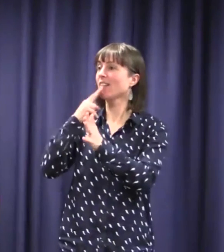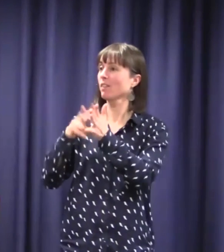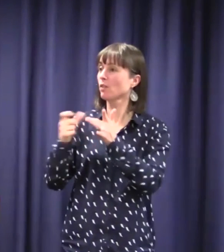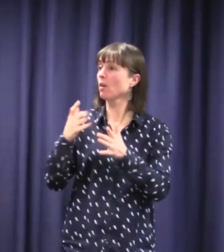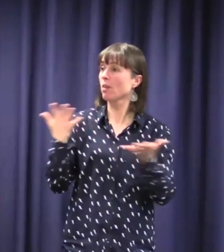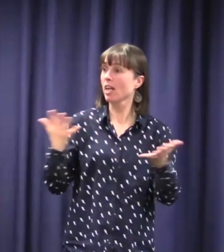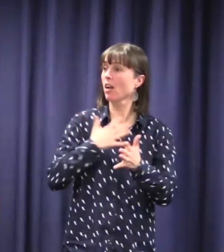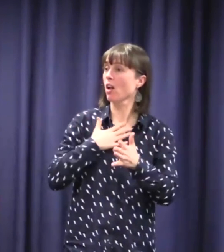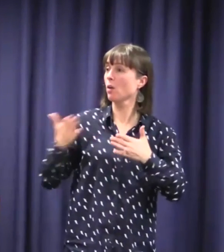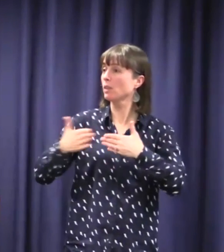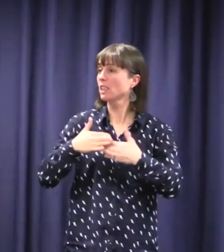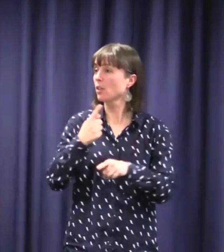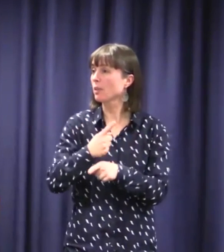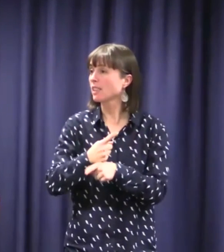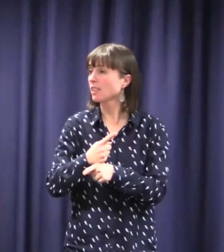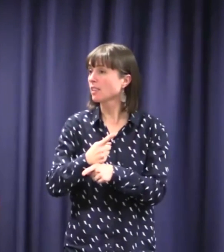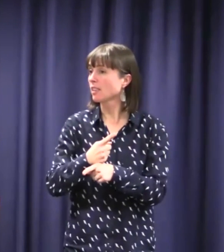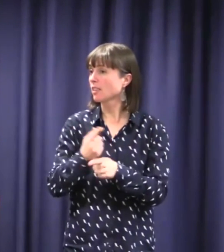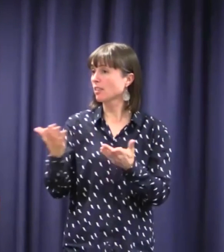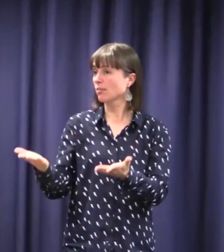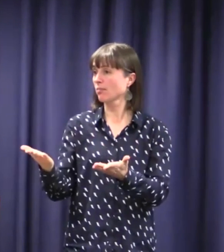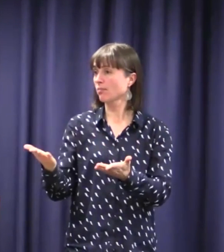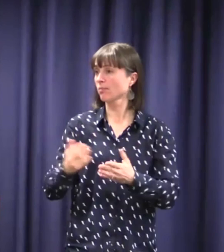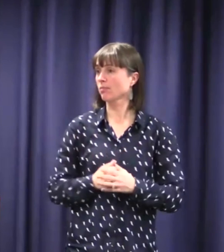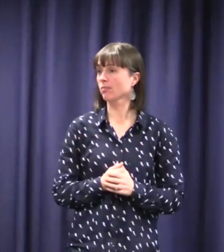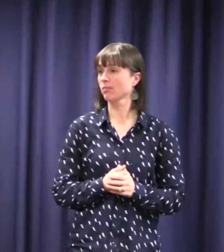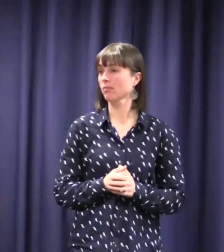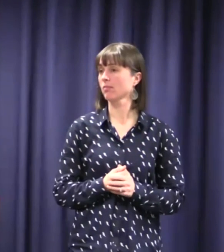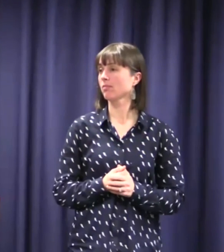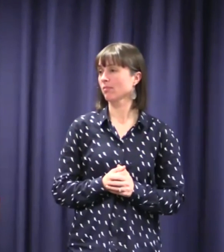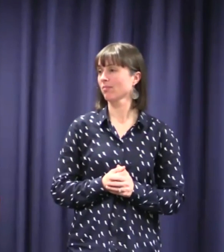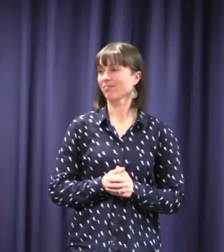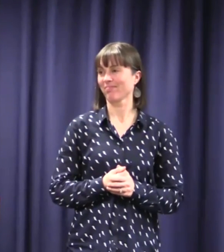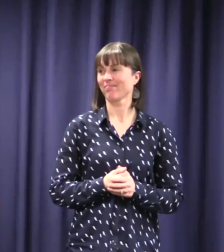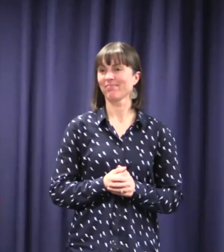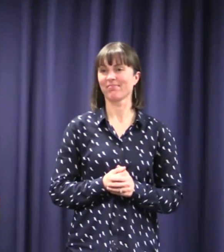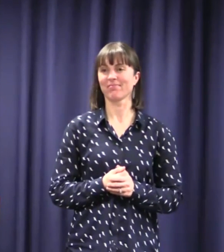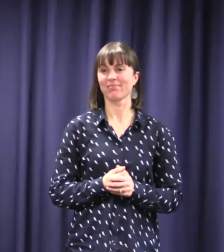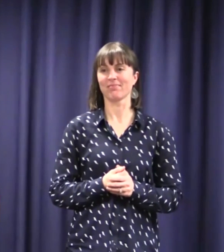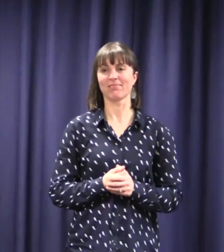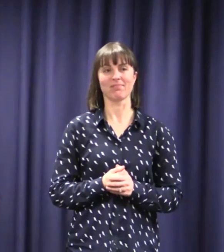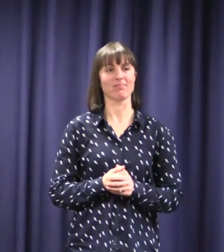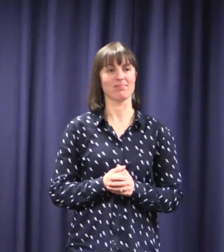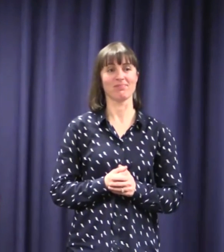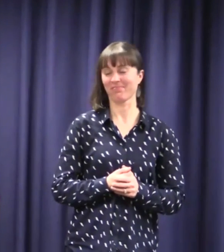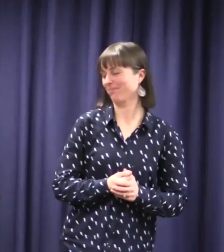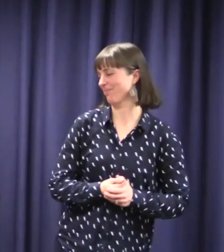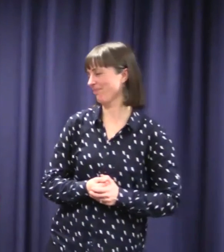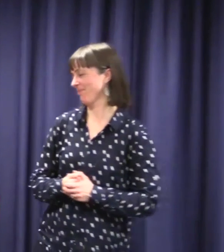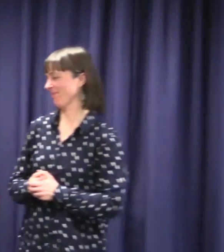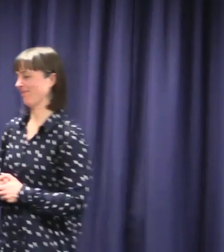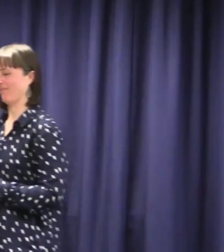I would like to ask ASLIA Victoria, if there's, and Deaf Victoria, is there any closing comments you'd like to